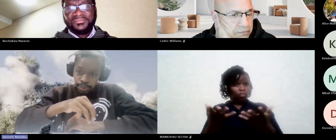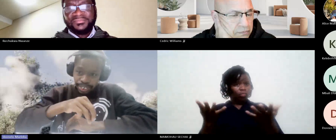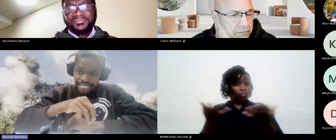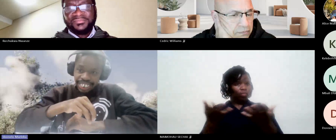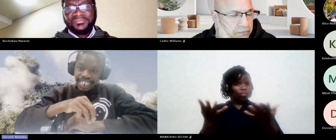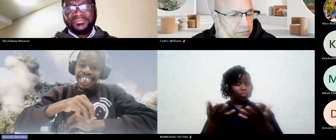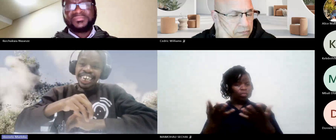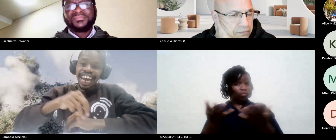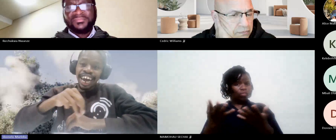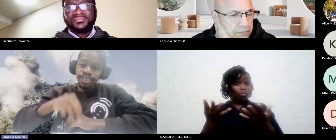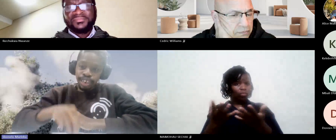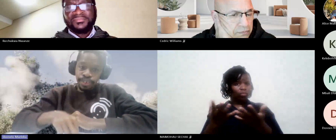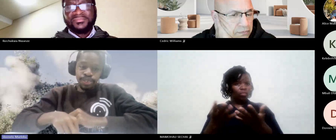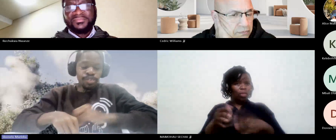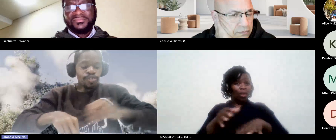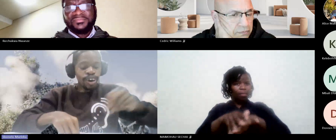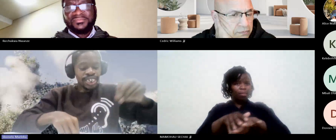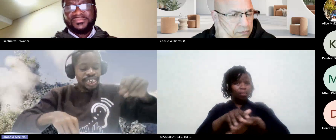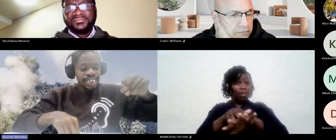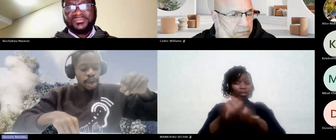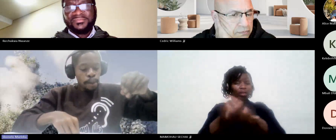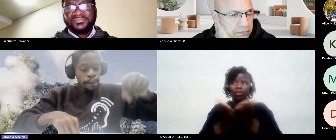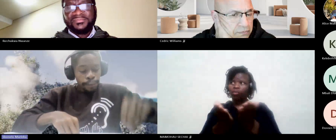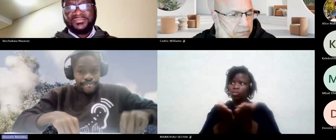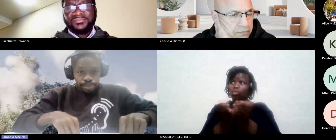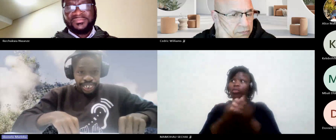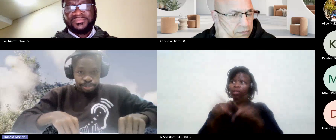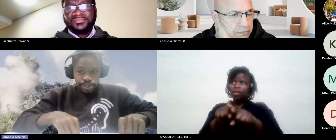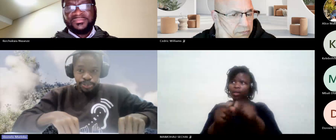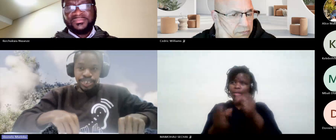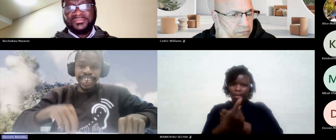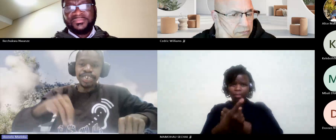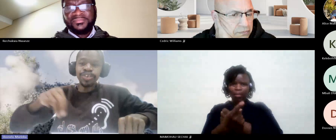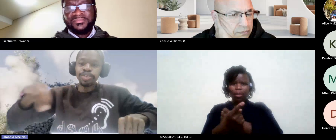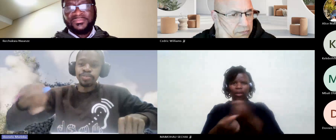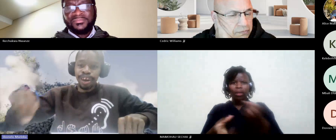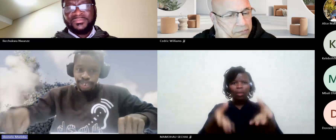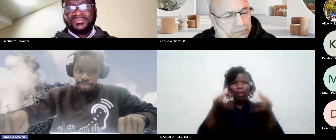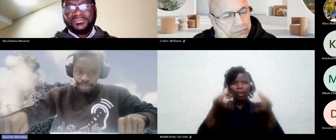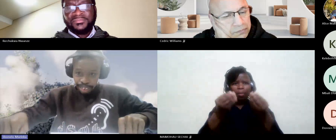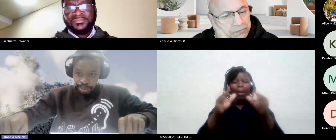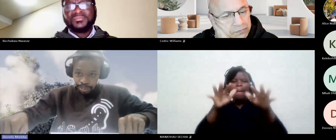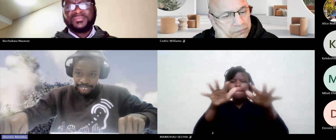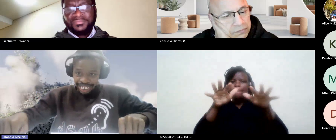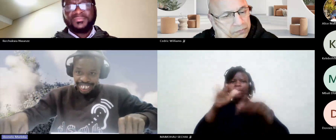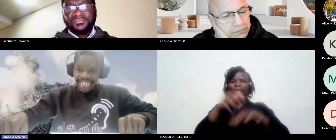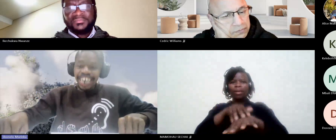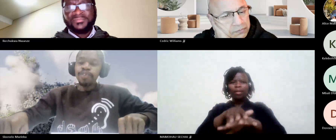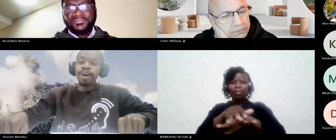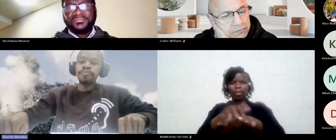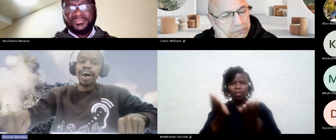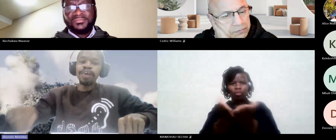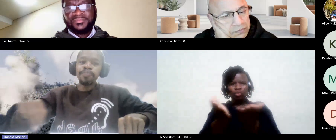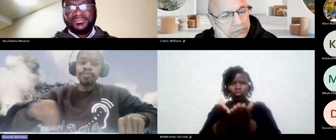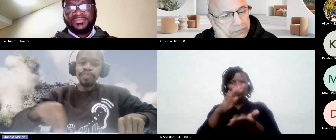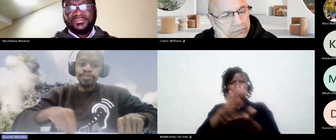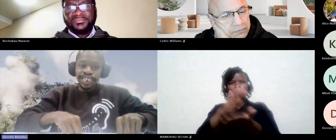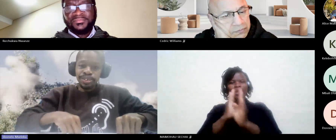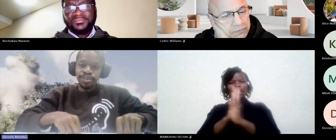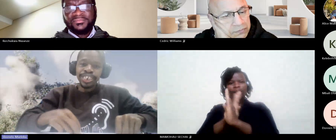mainstream schools, like how it's happening, we've got public mainstream schools as well as private mainstream schools.